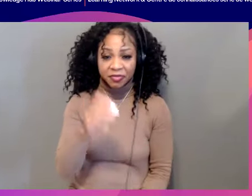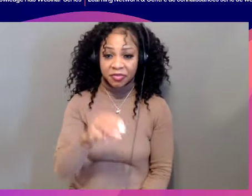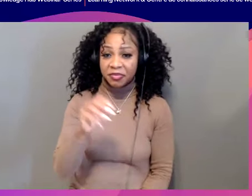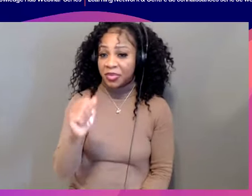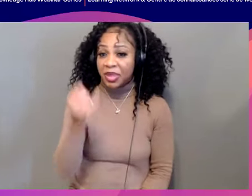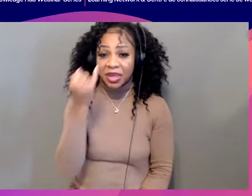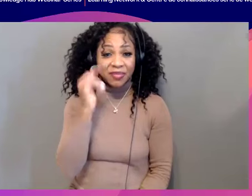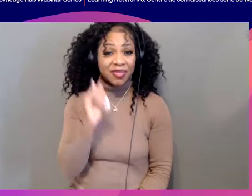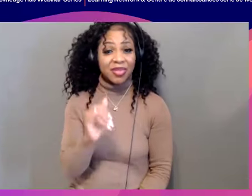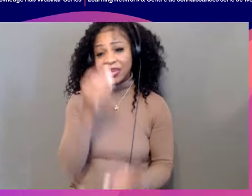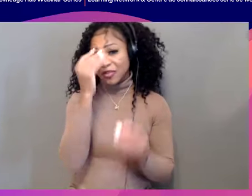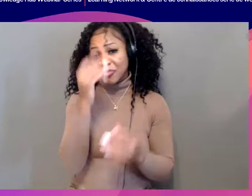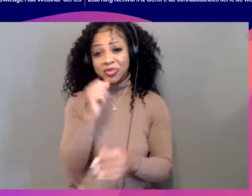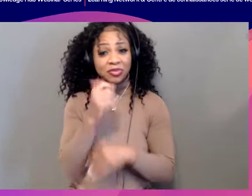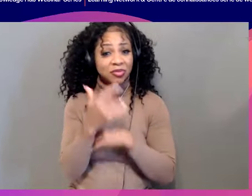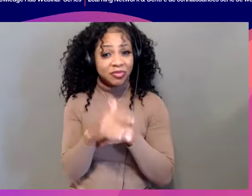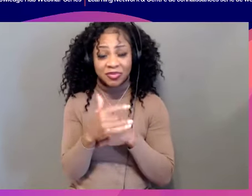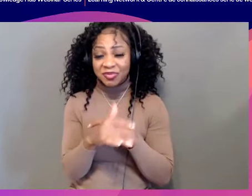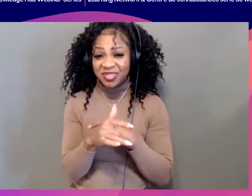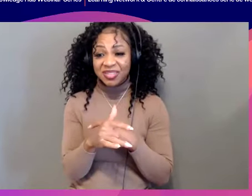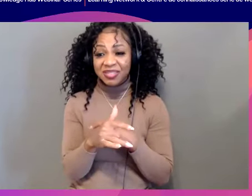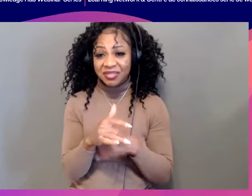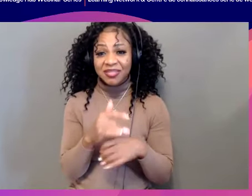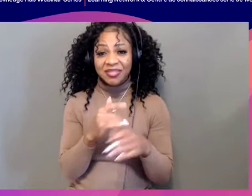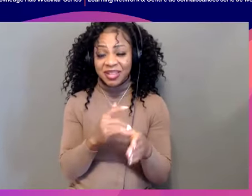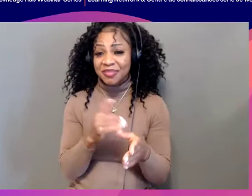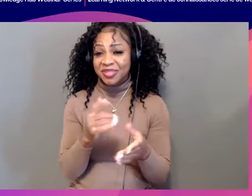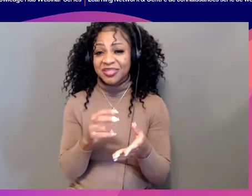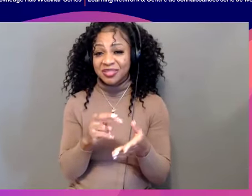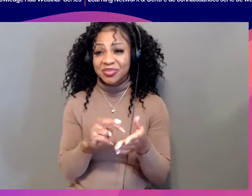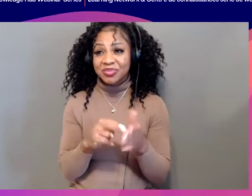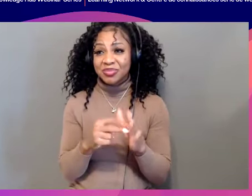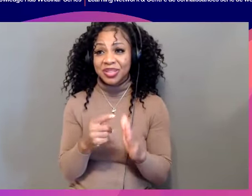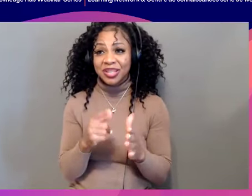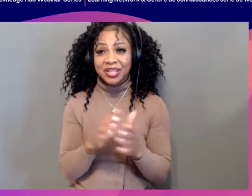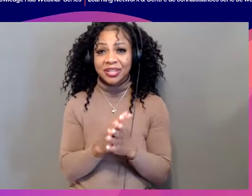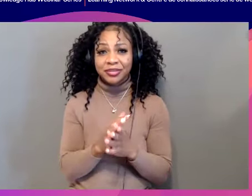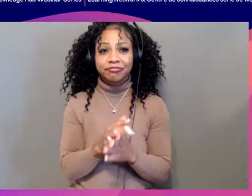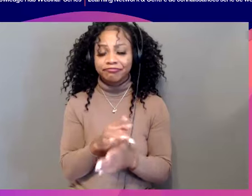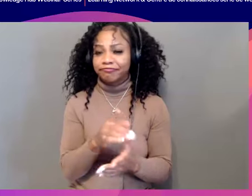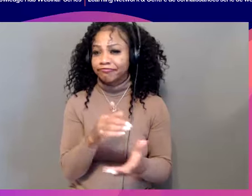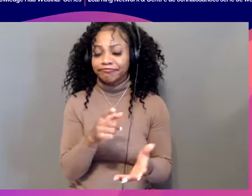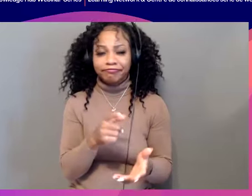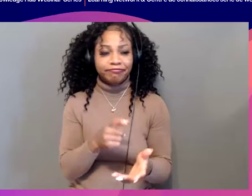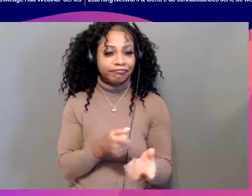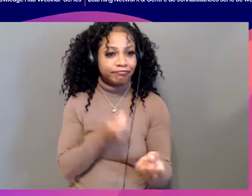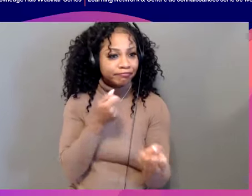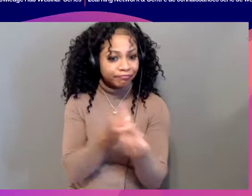that information, I think it's validation, right? It's providing validation